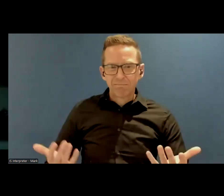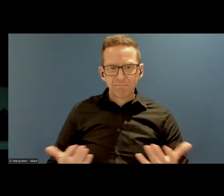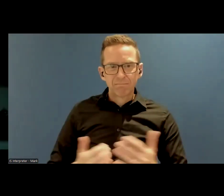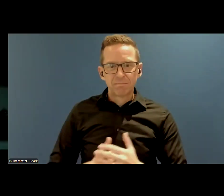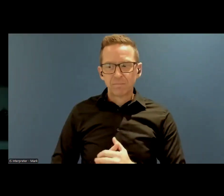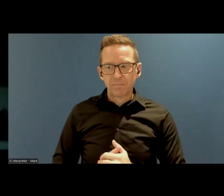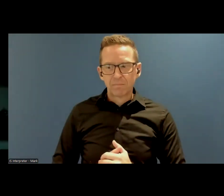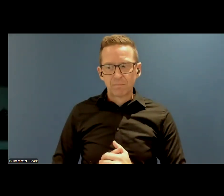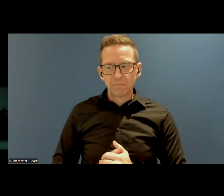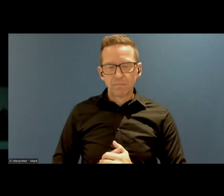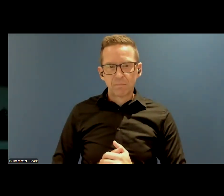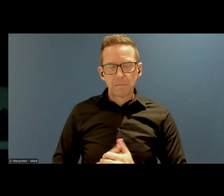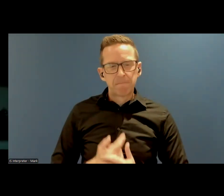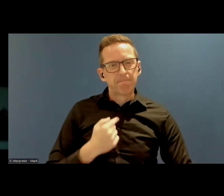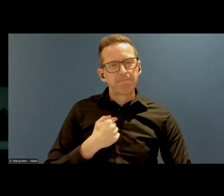that